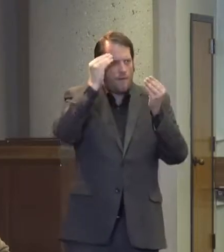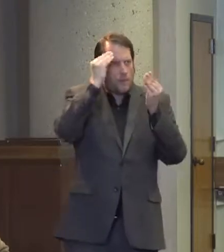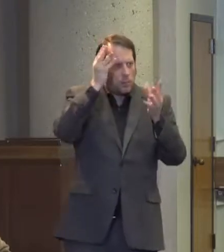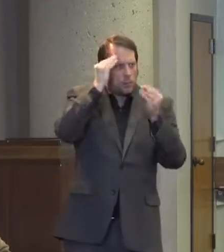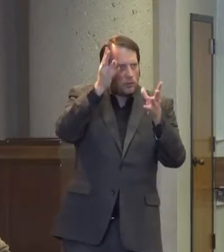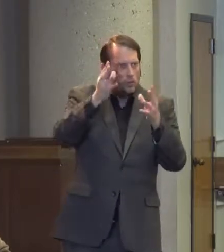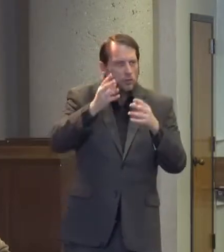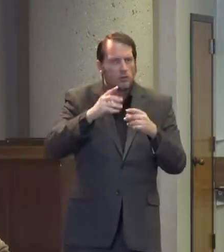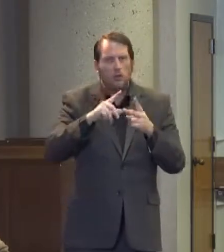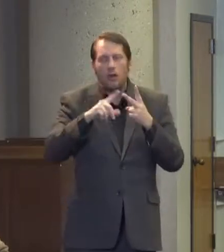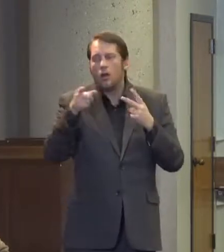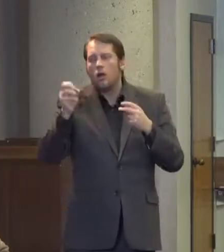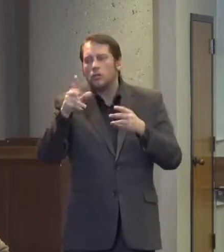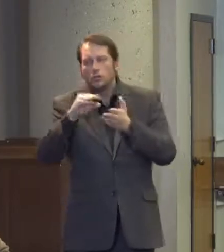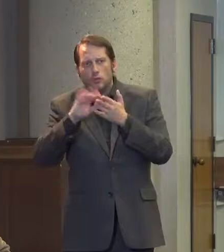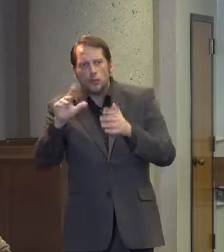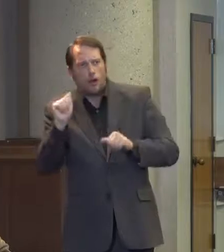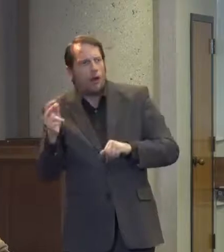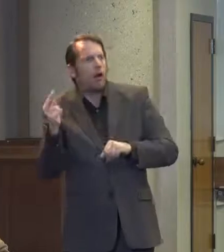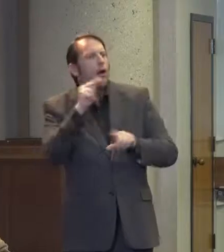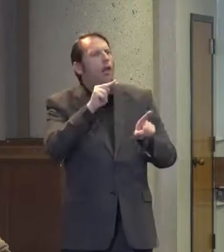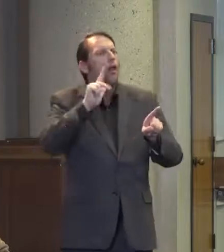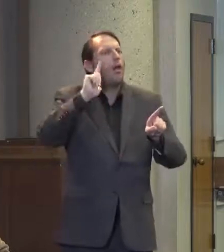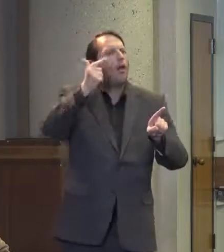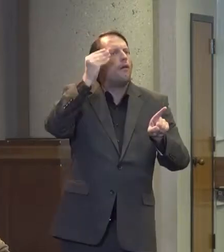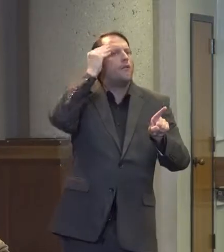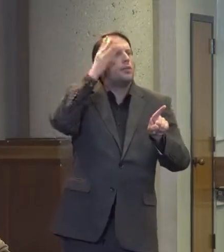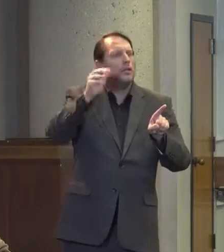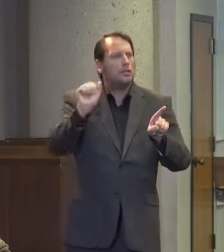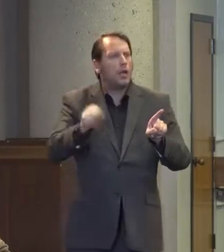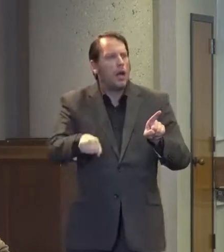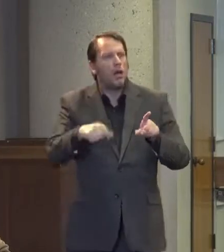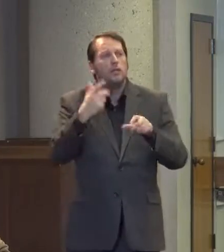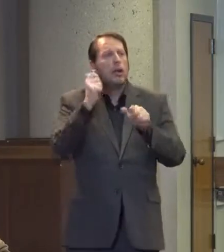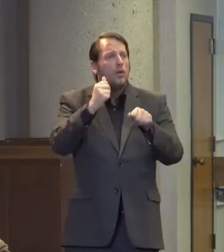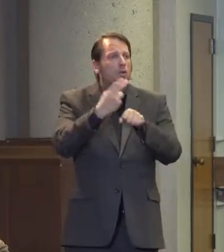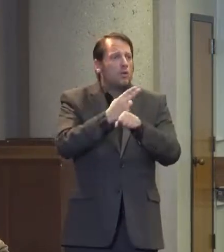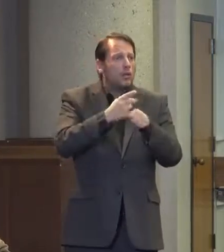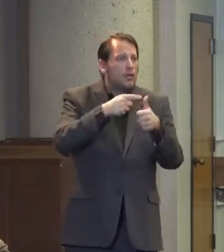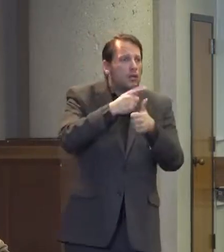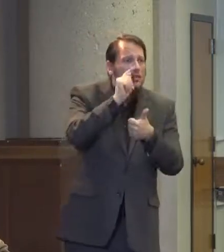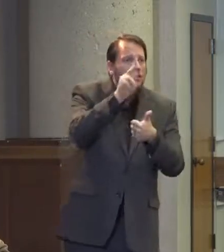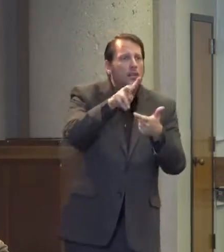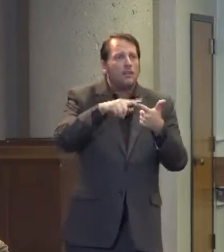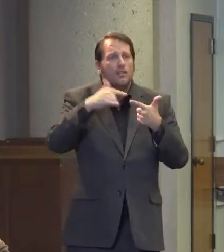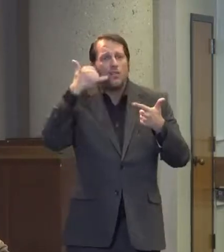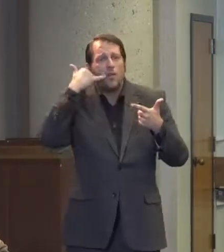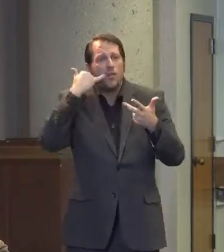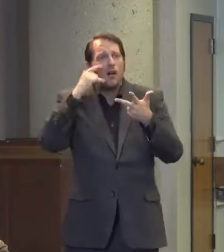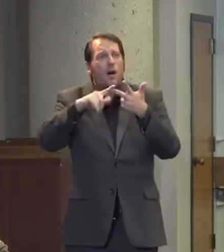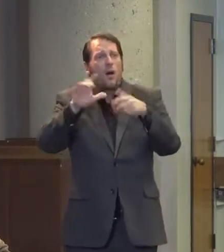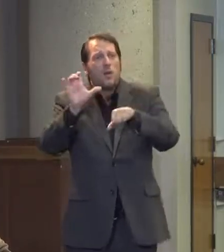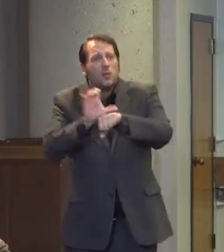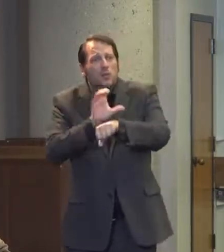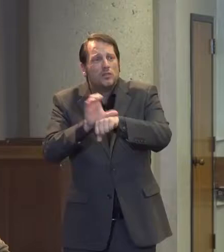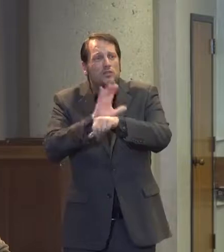We're using video and television, telephone calls. And we actually we're standing up a system right now